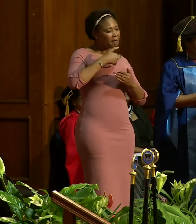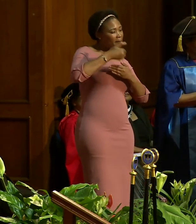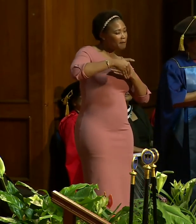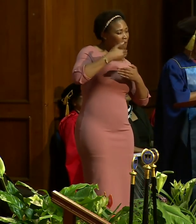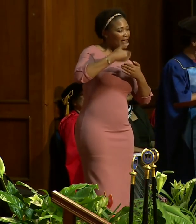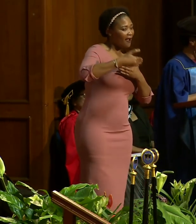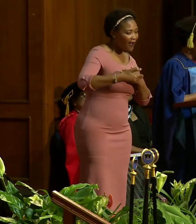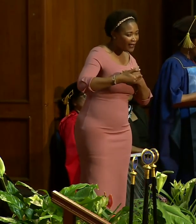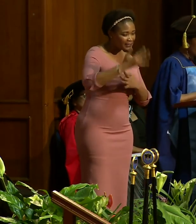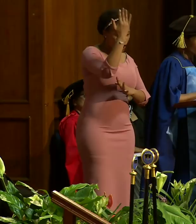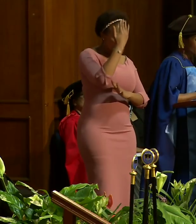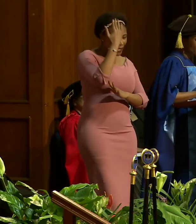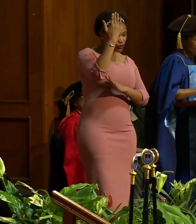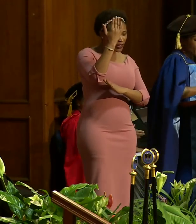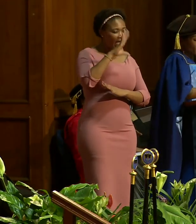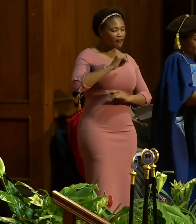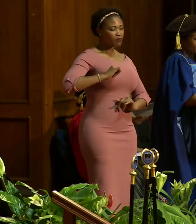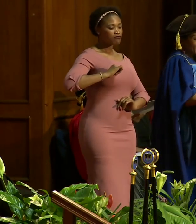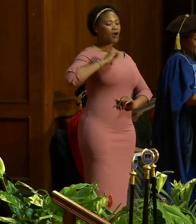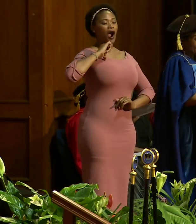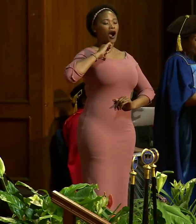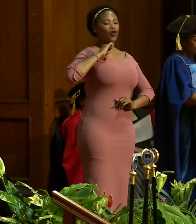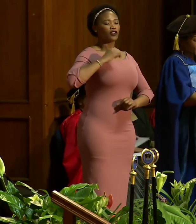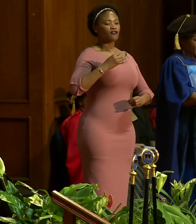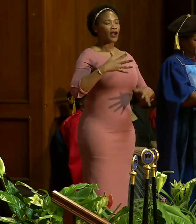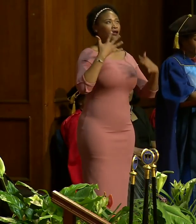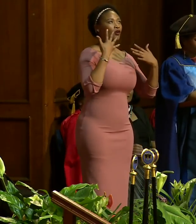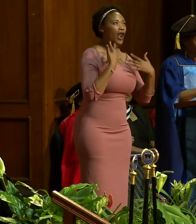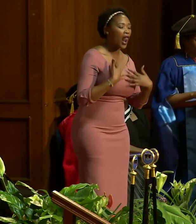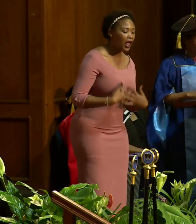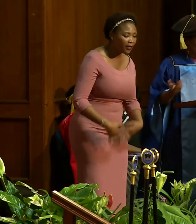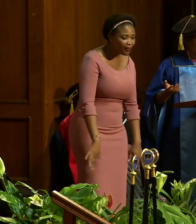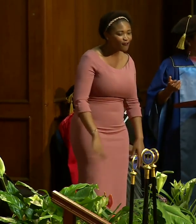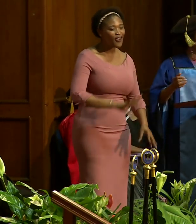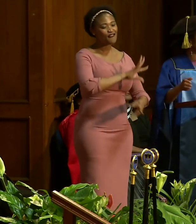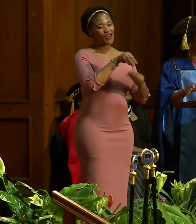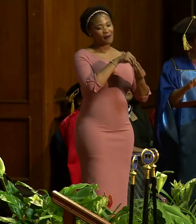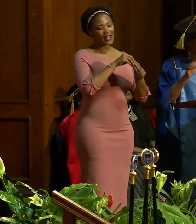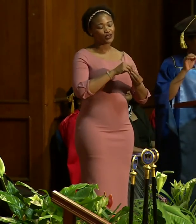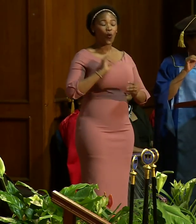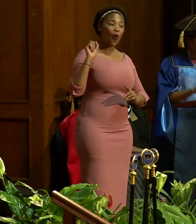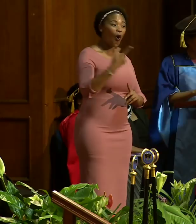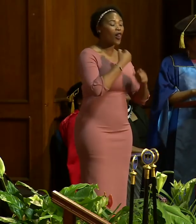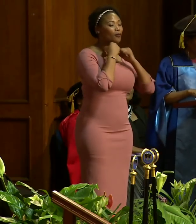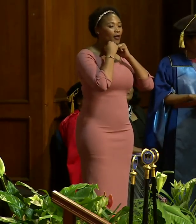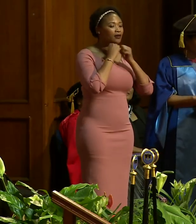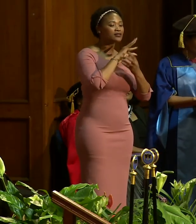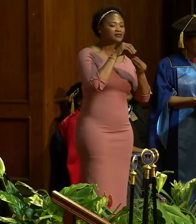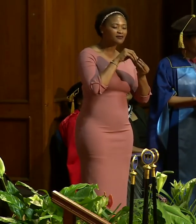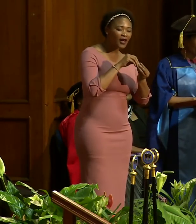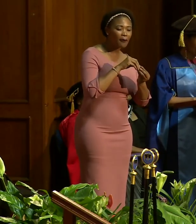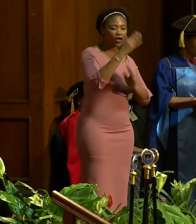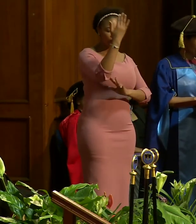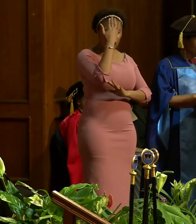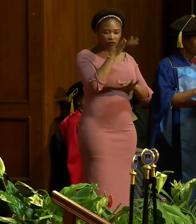stands a very proud and very relieved family So to all the parents and families of